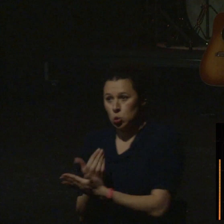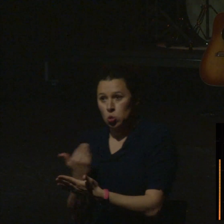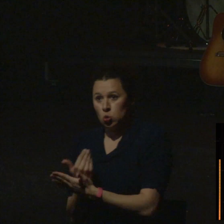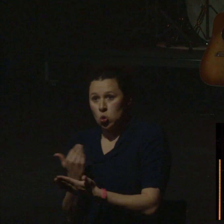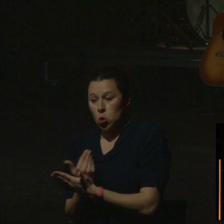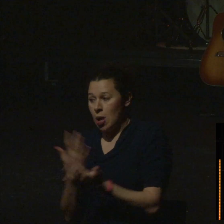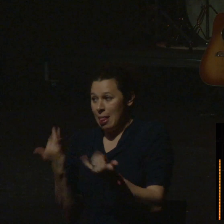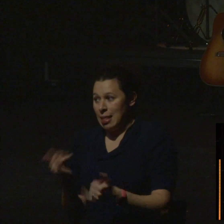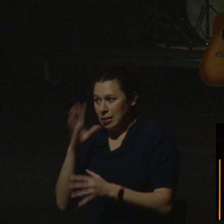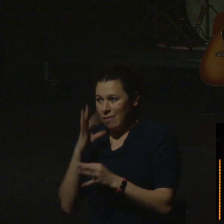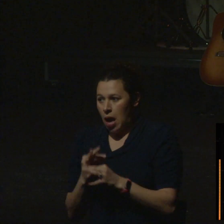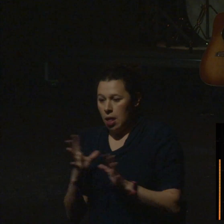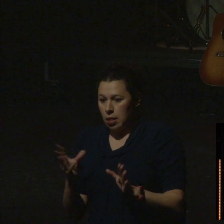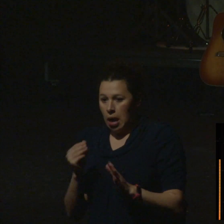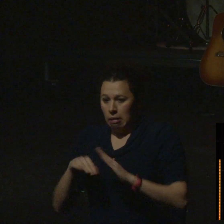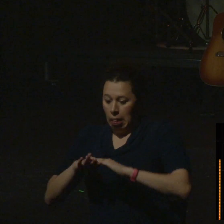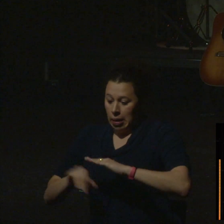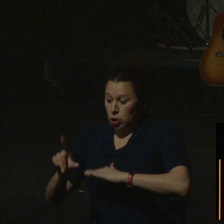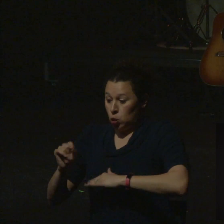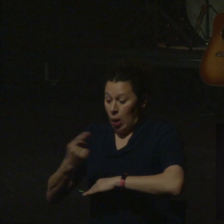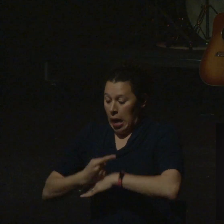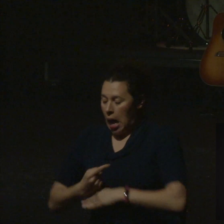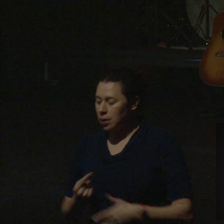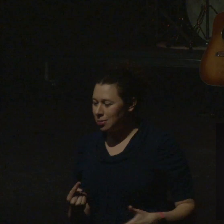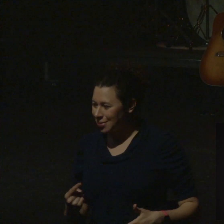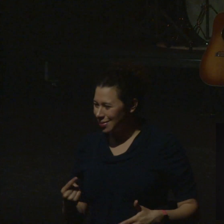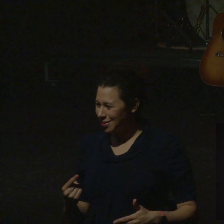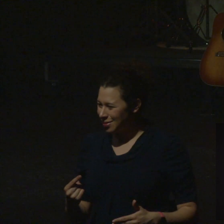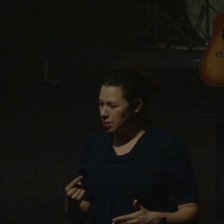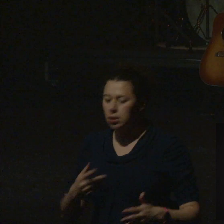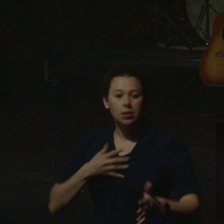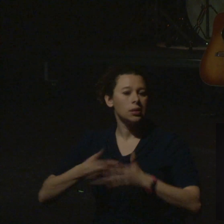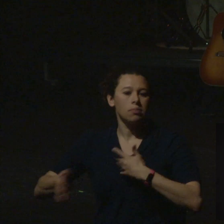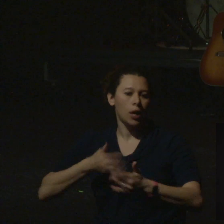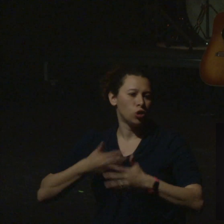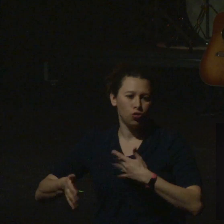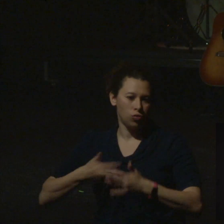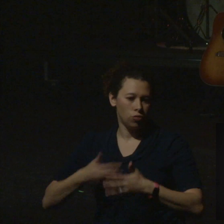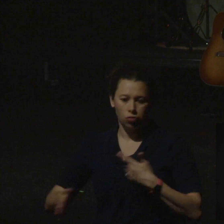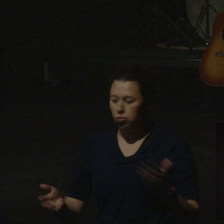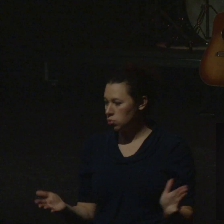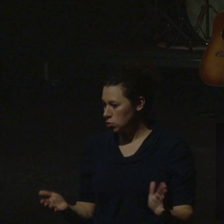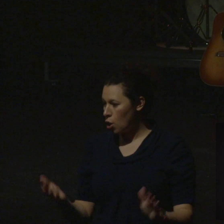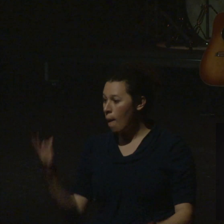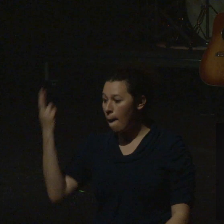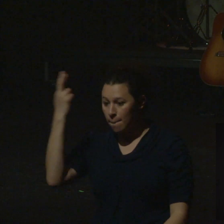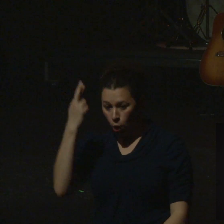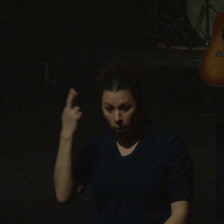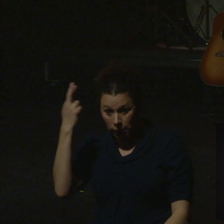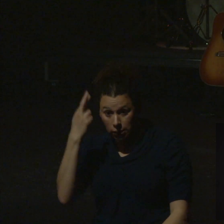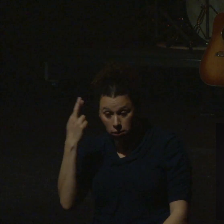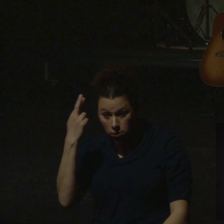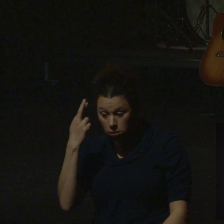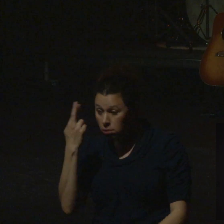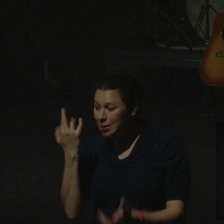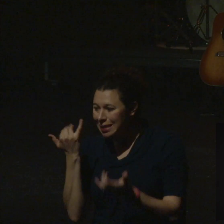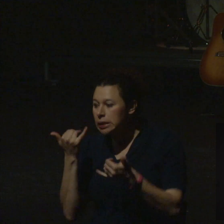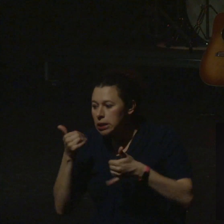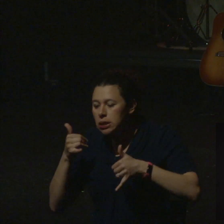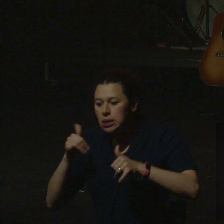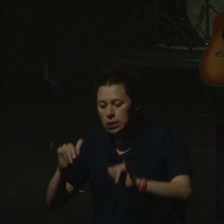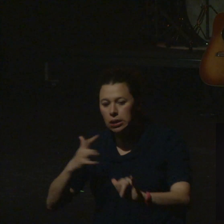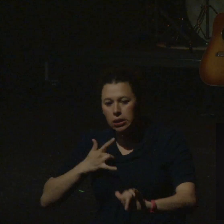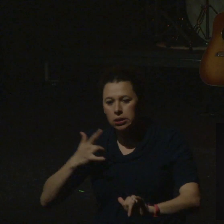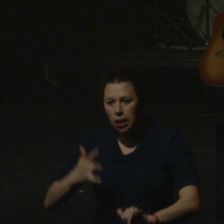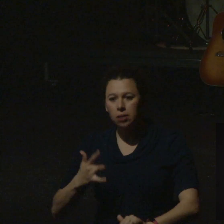like less than 20 days in, doesn't matter. Purpose is still on the forefront.